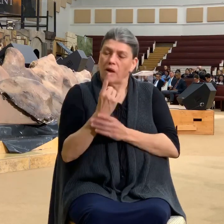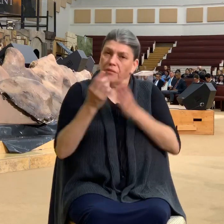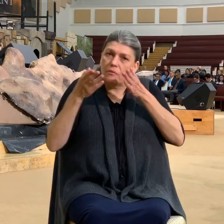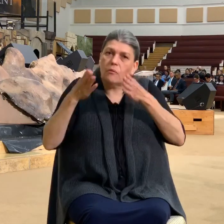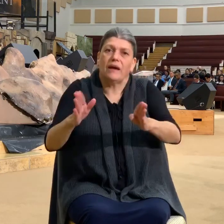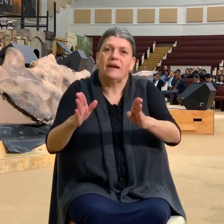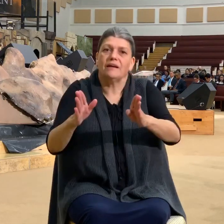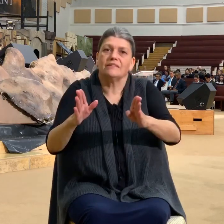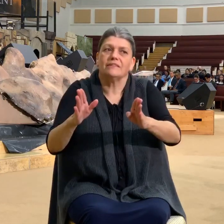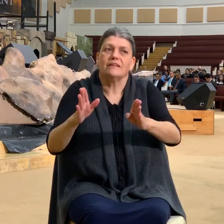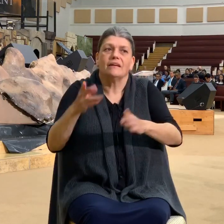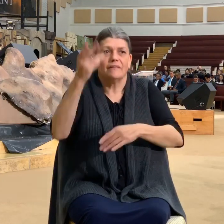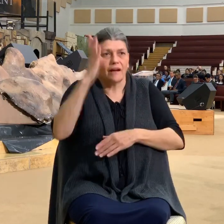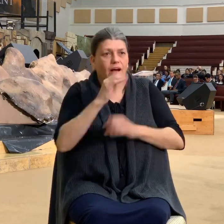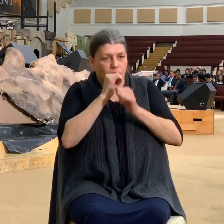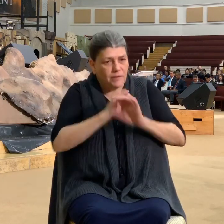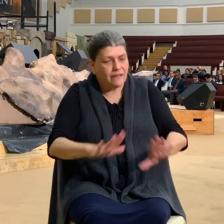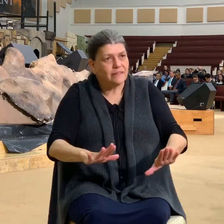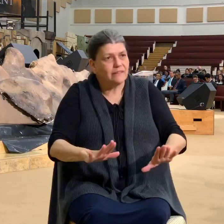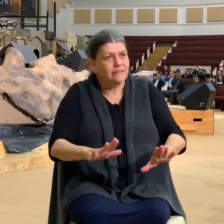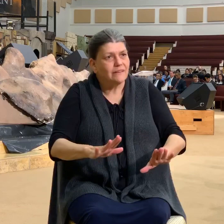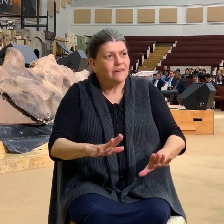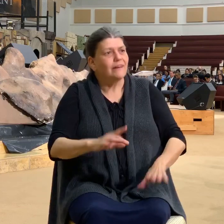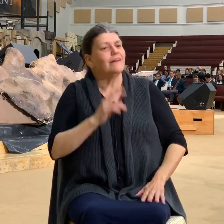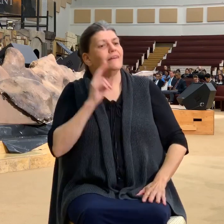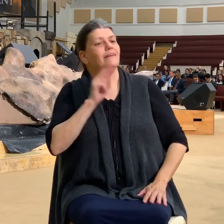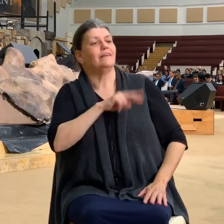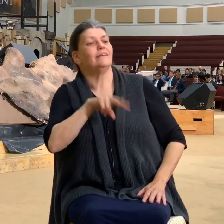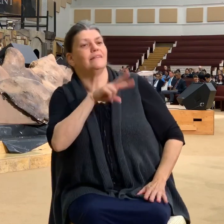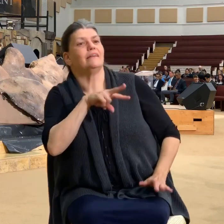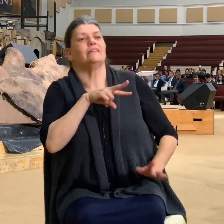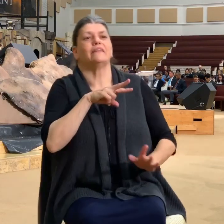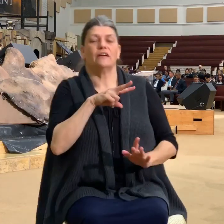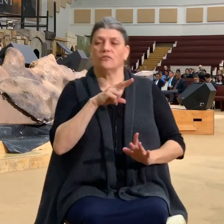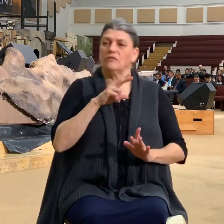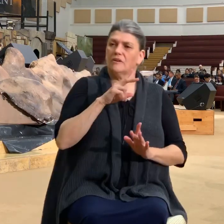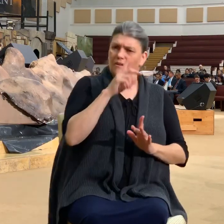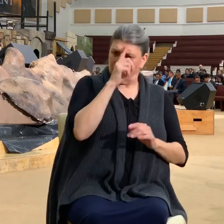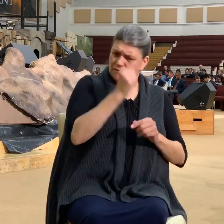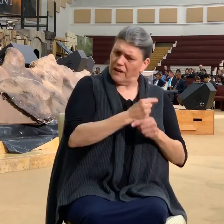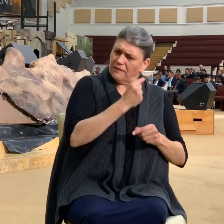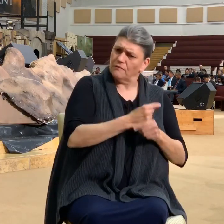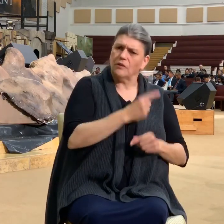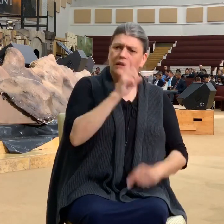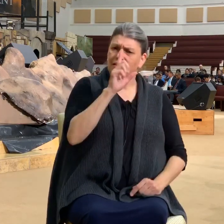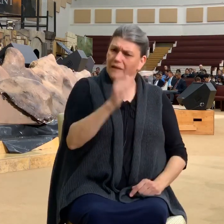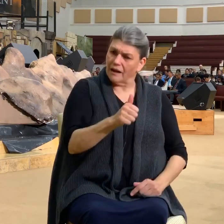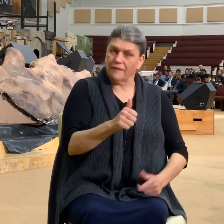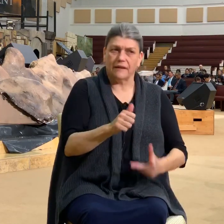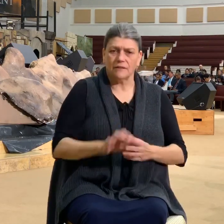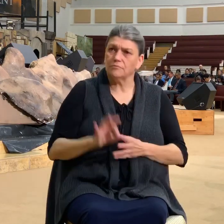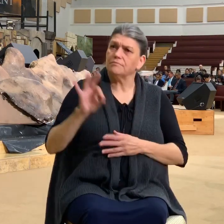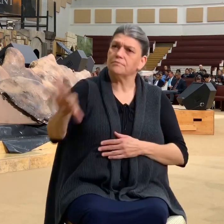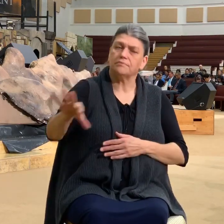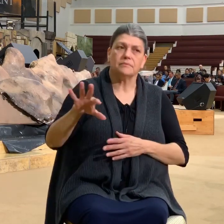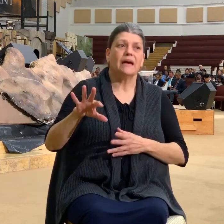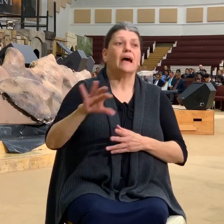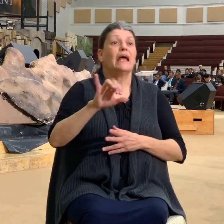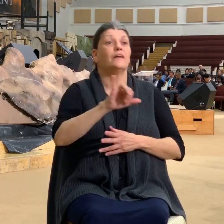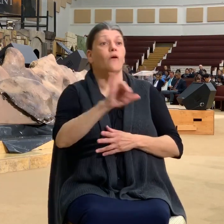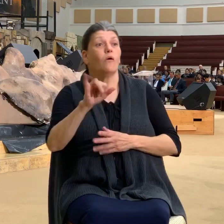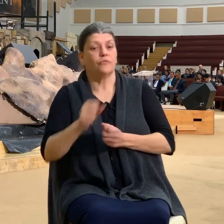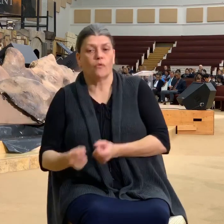he does it is when he finds you being faithful in tithing. And of course, there is the addition there, and in